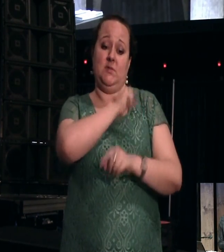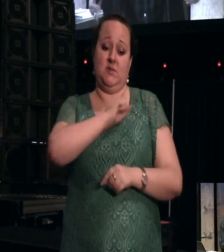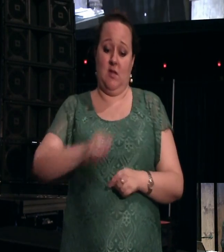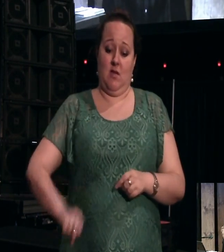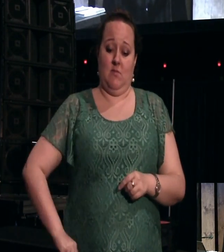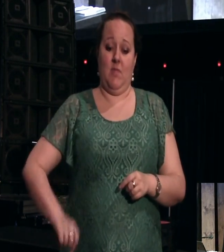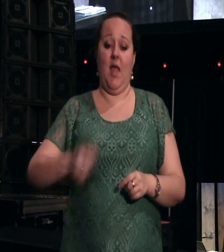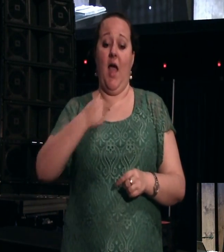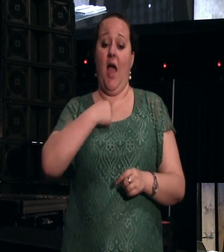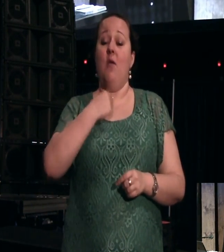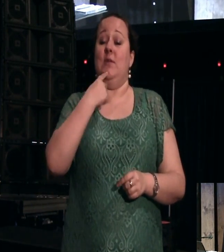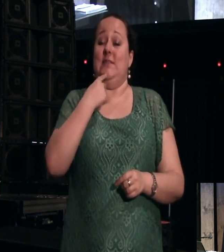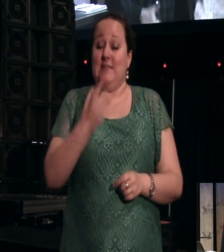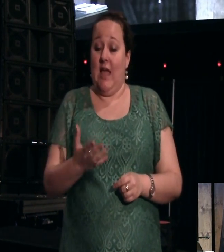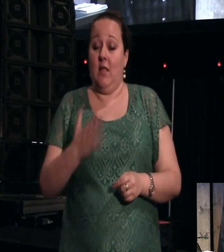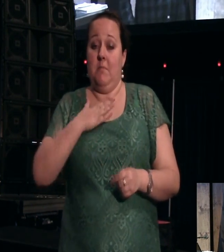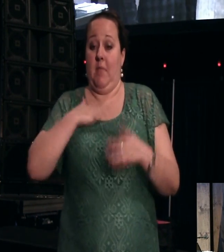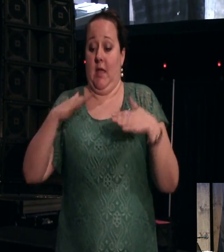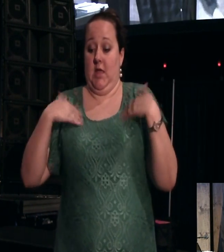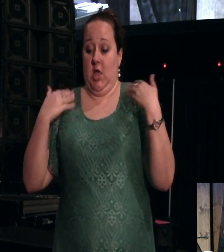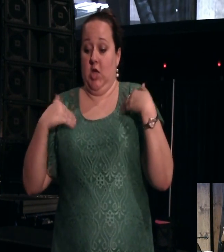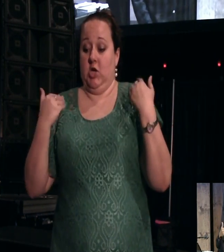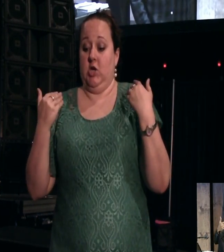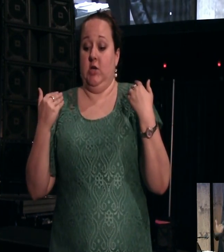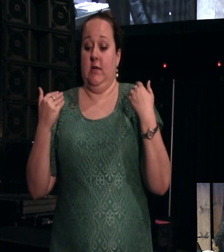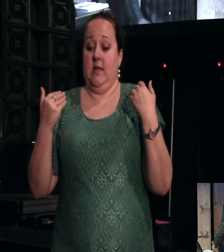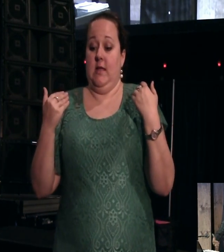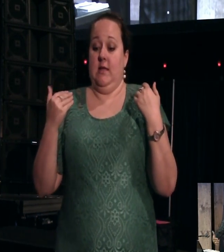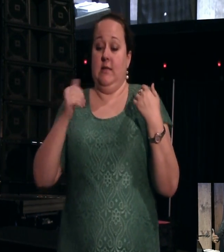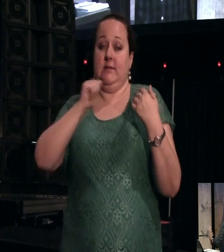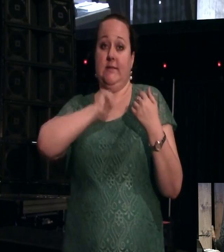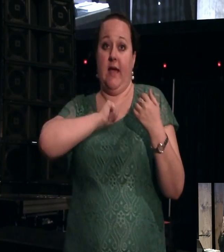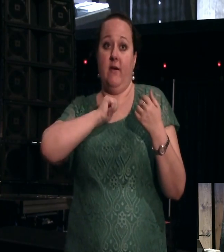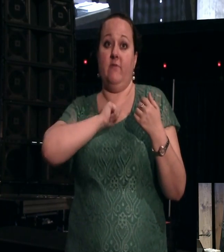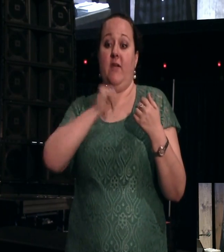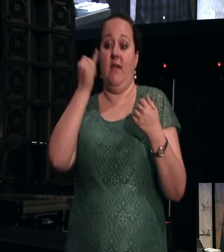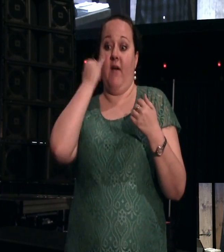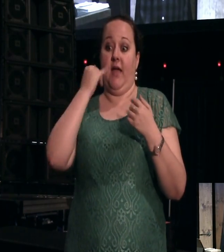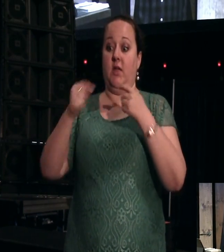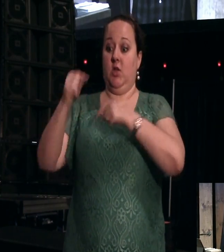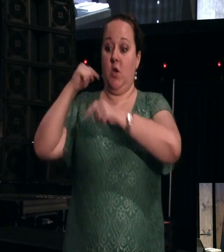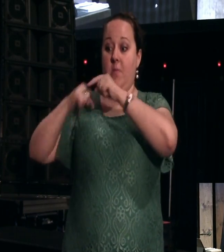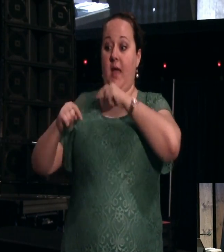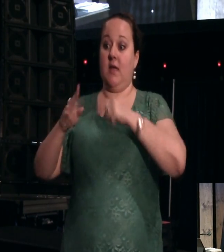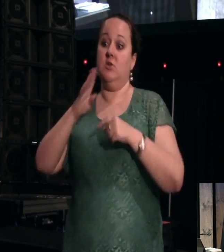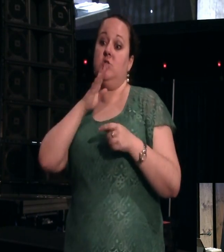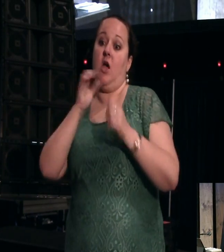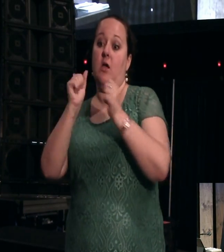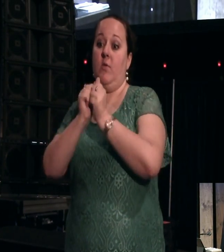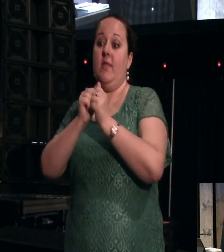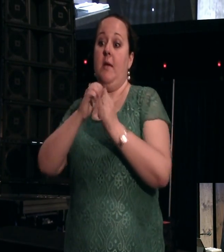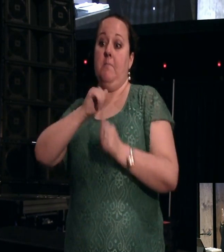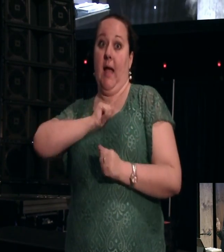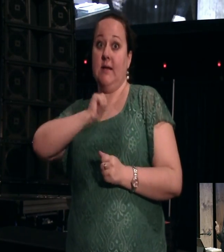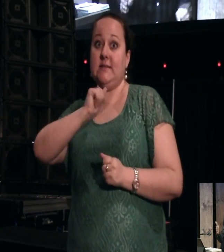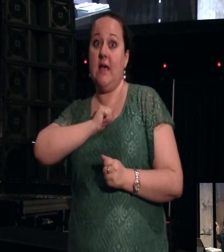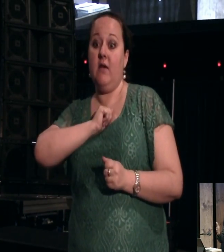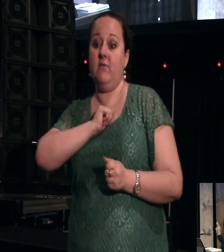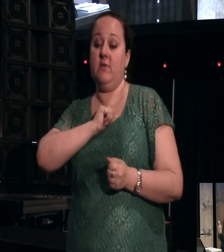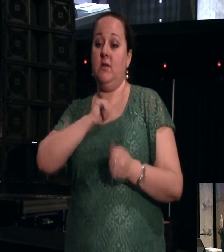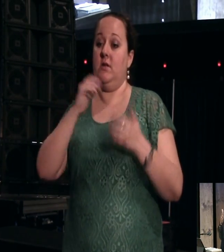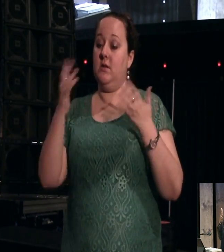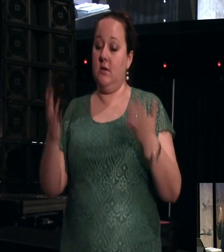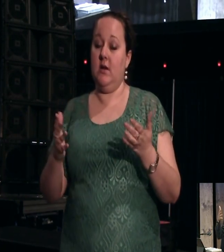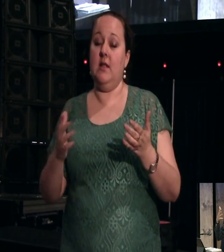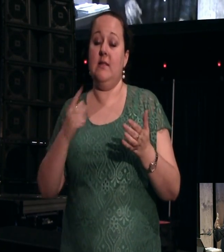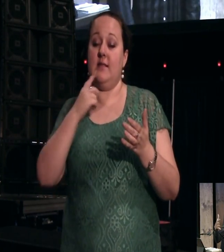key truths from Solomon that I would actually tell my college self if I could go back to 1999 through